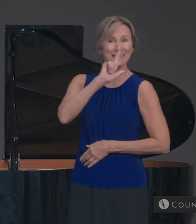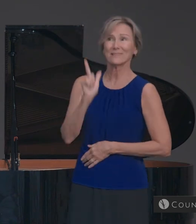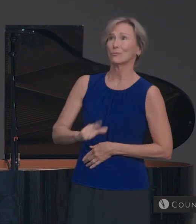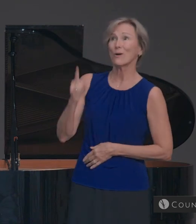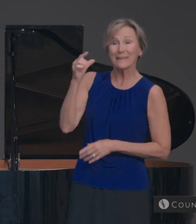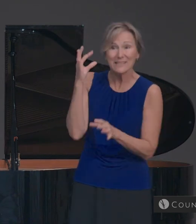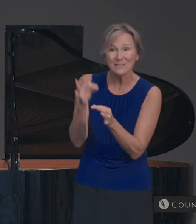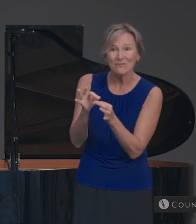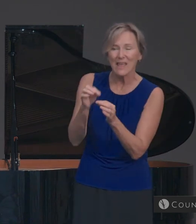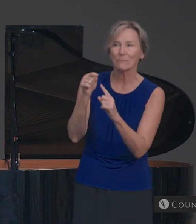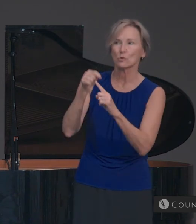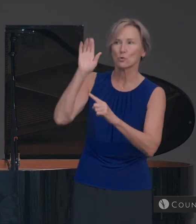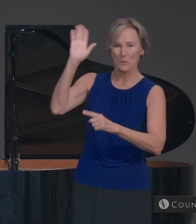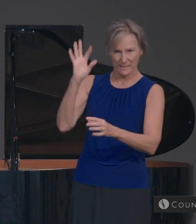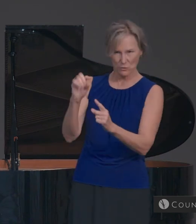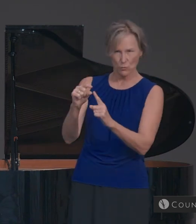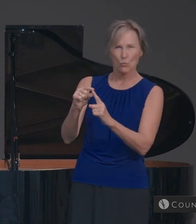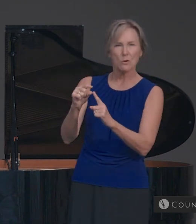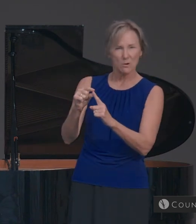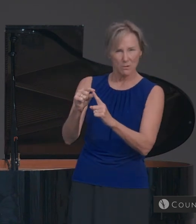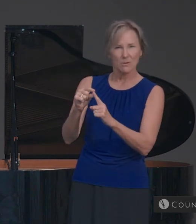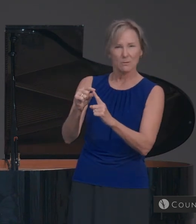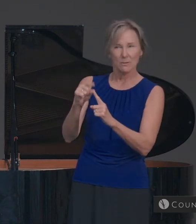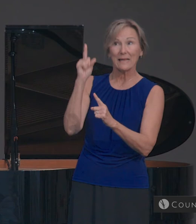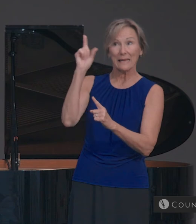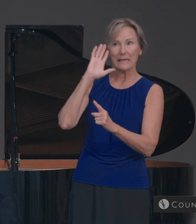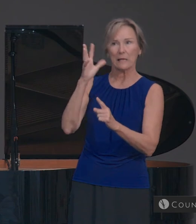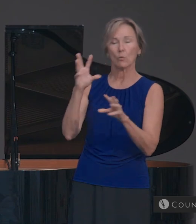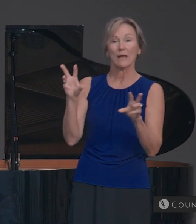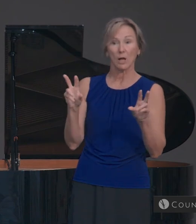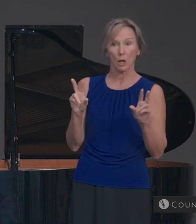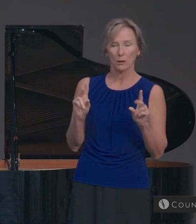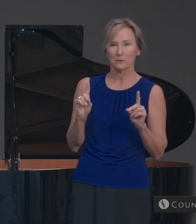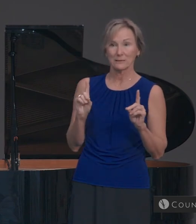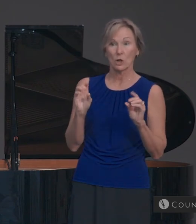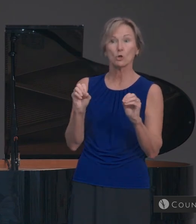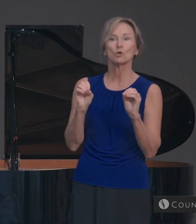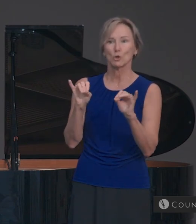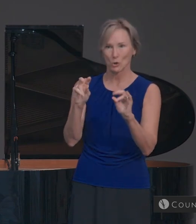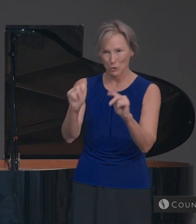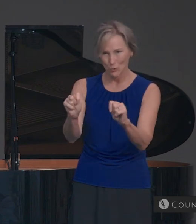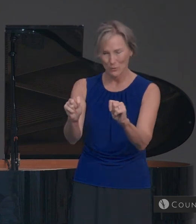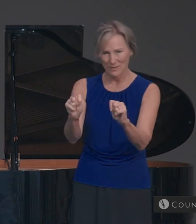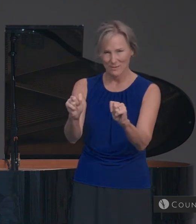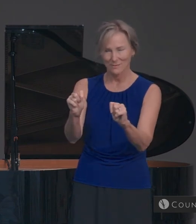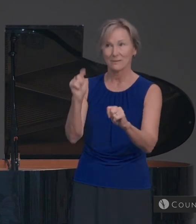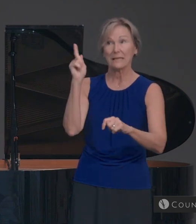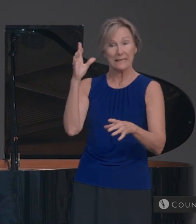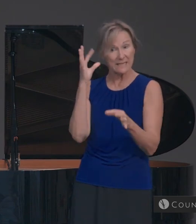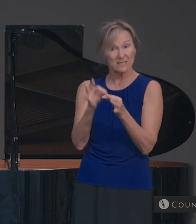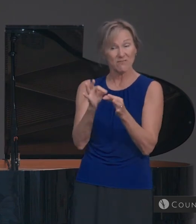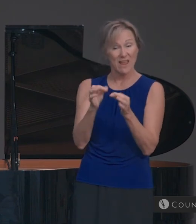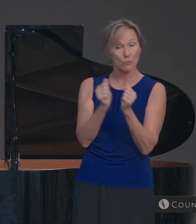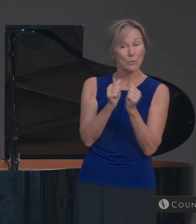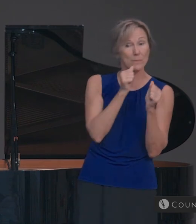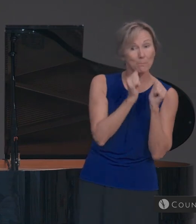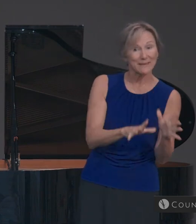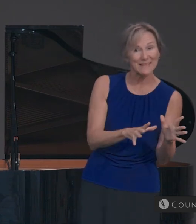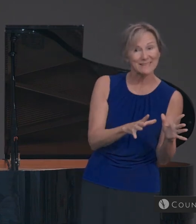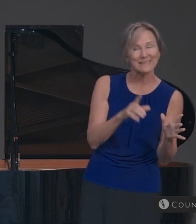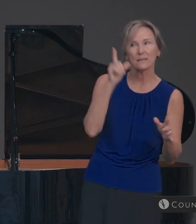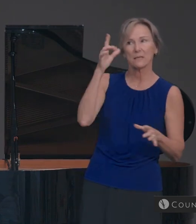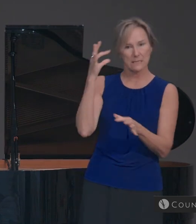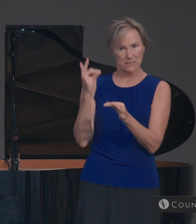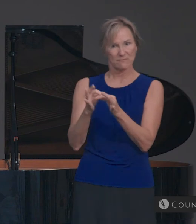word. And while he's faithful in the good, he's also faithful with the curse. And they needed